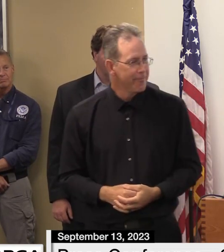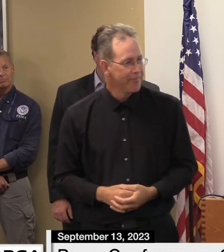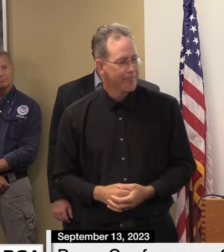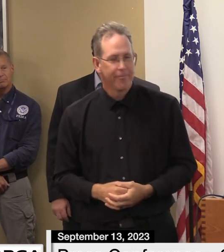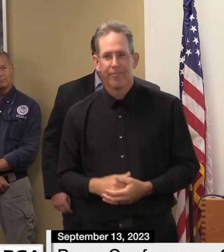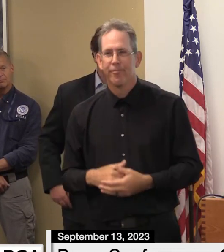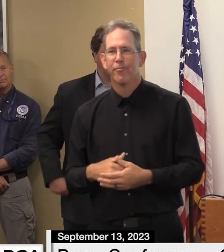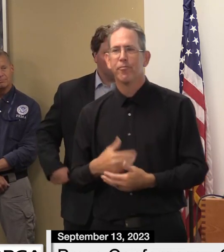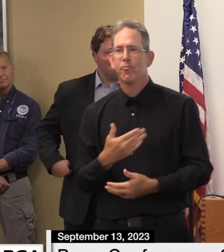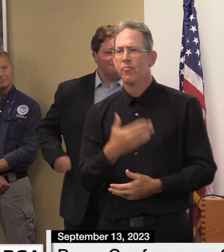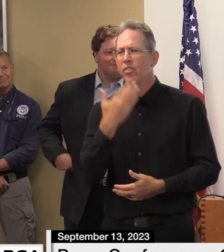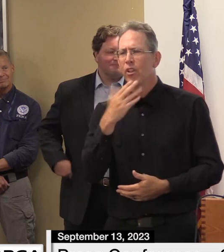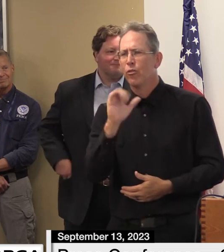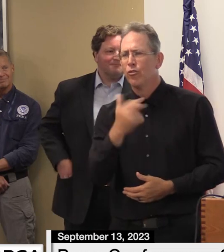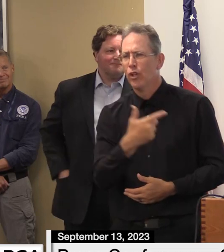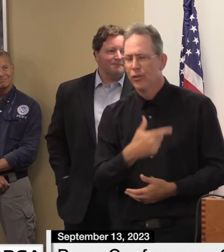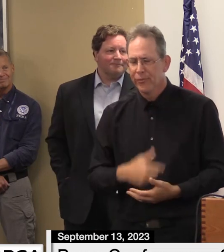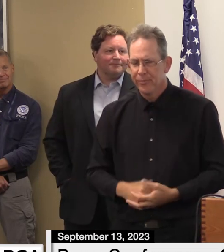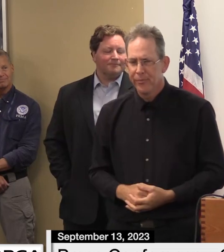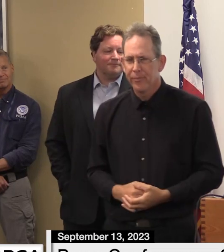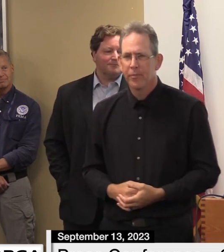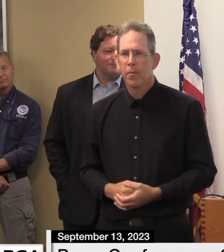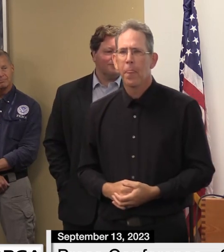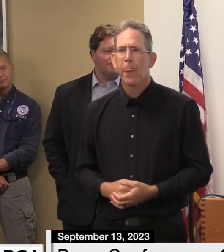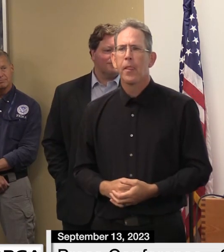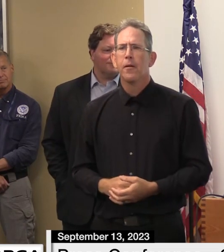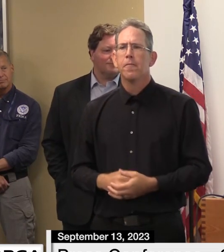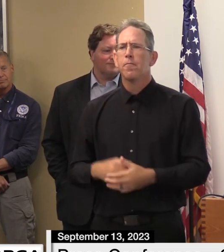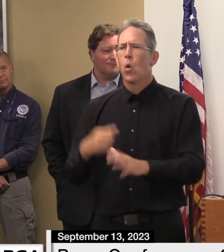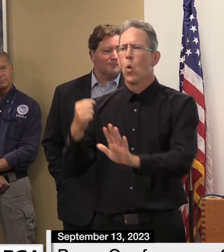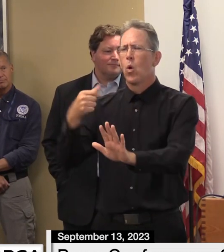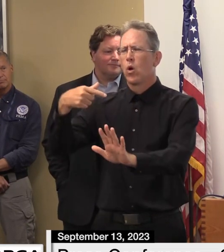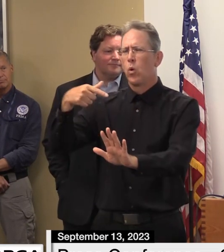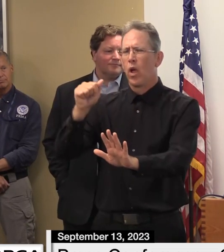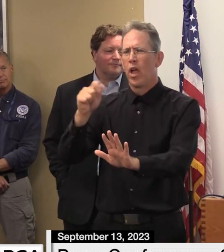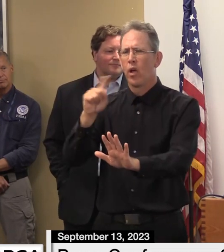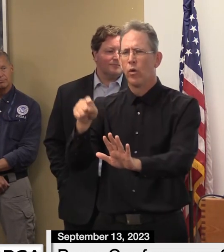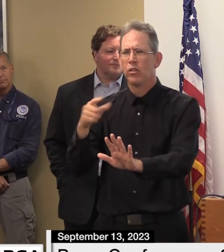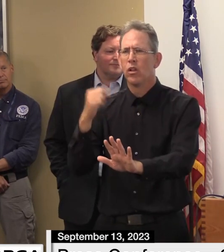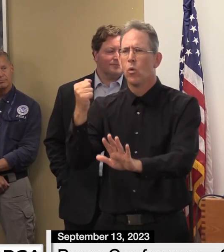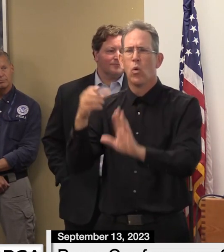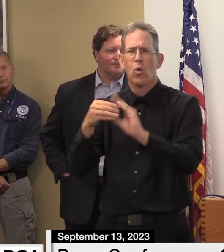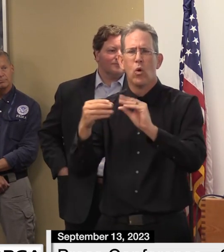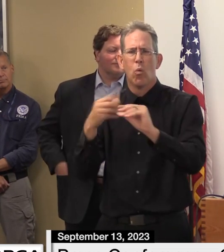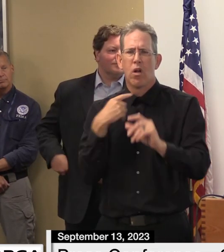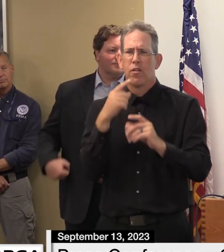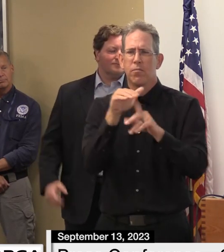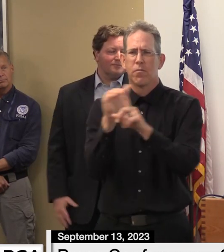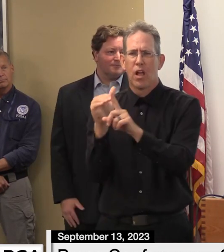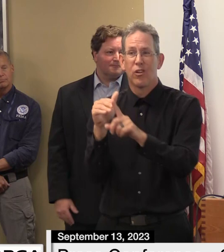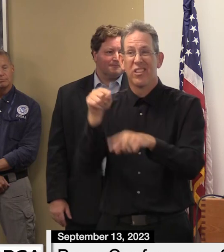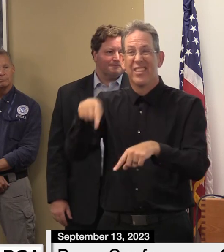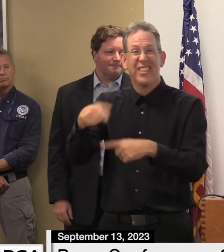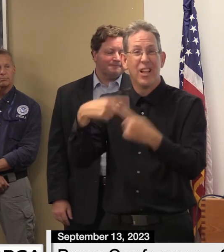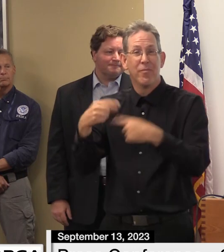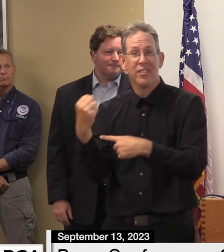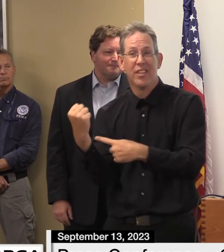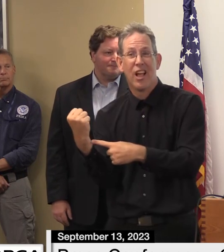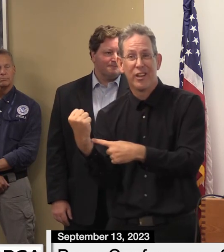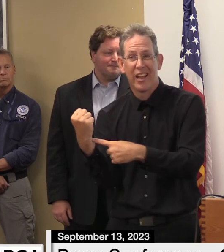Thank you, Josh. Before opening up to questions, I just wanted to remind everyone that this Saturday, we'll be